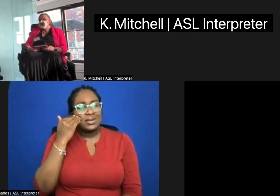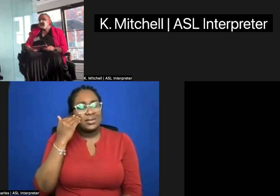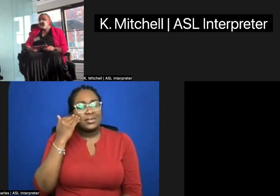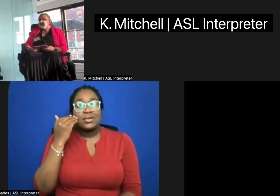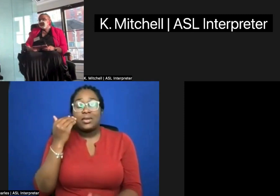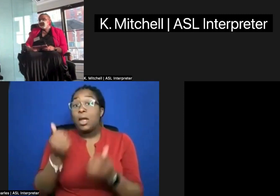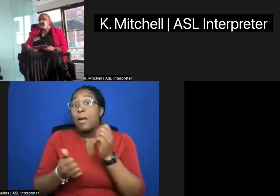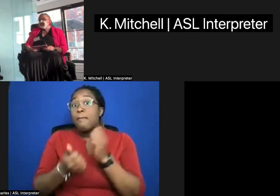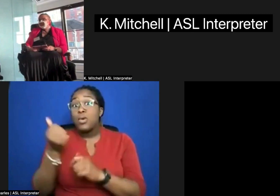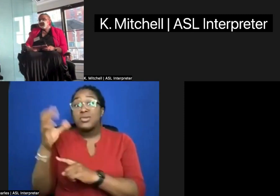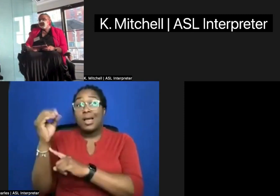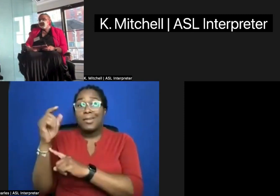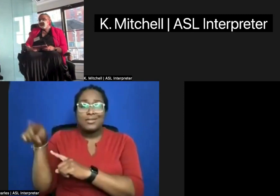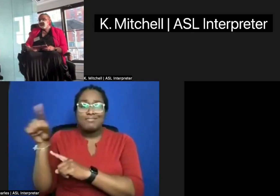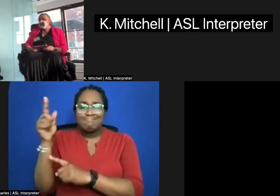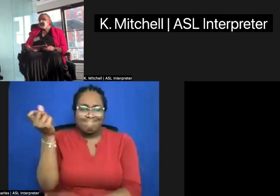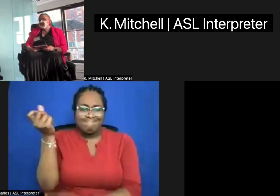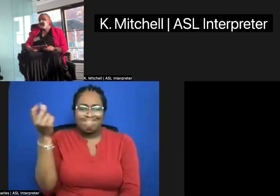employees understand